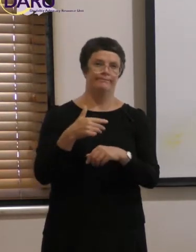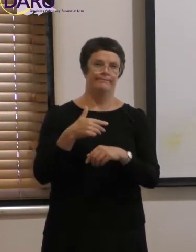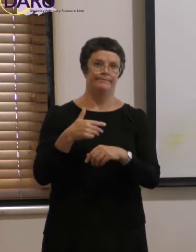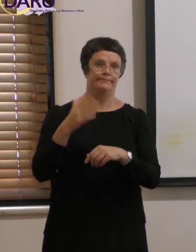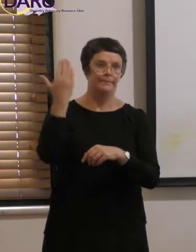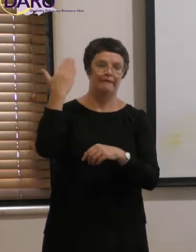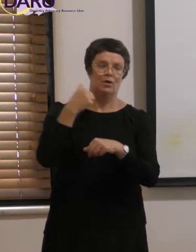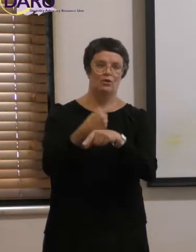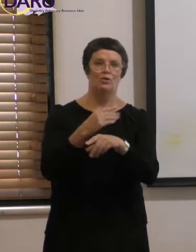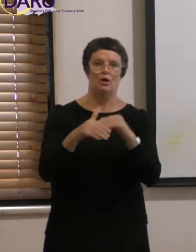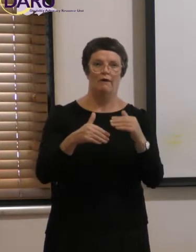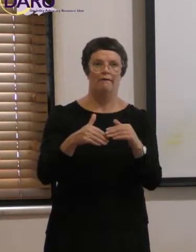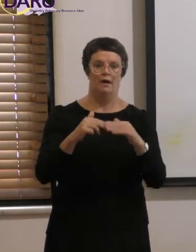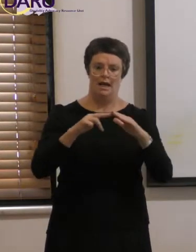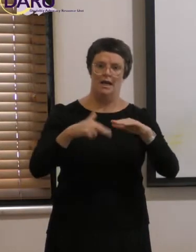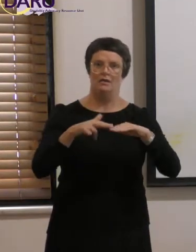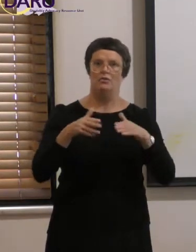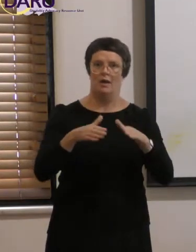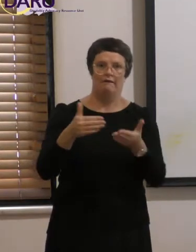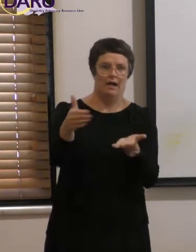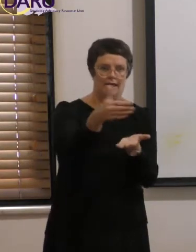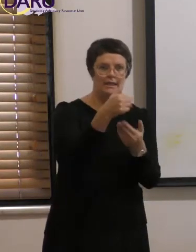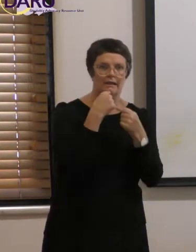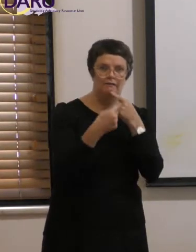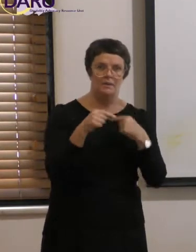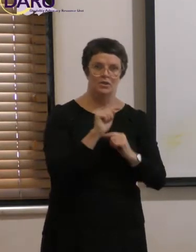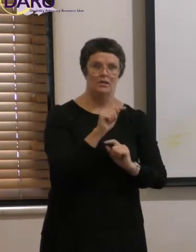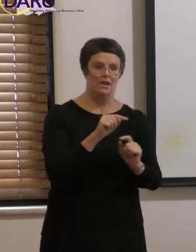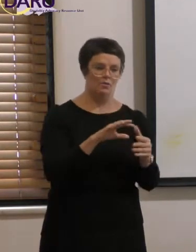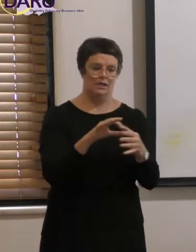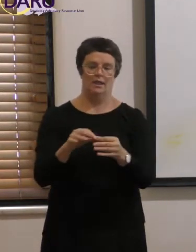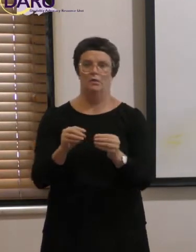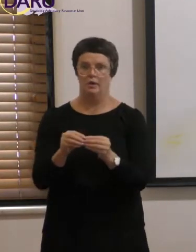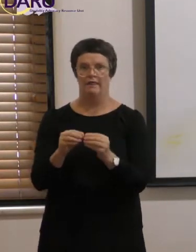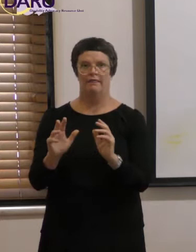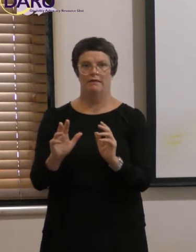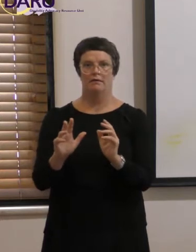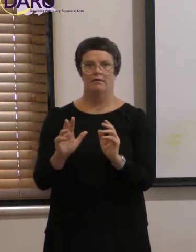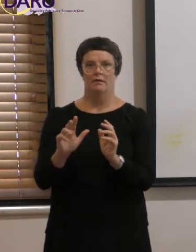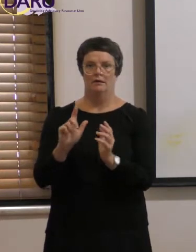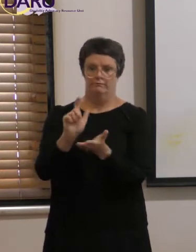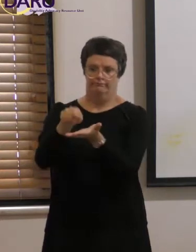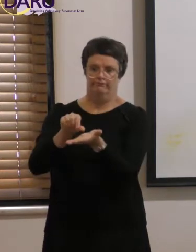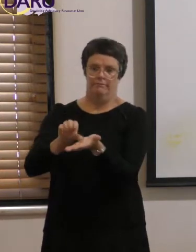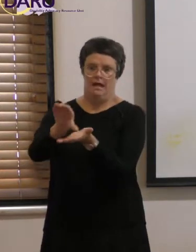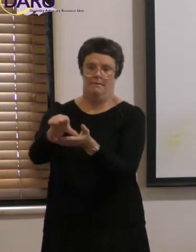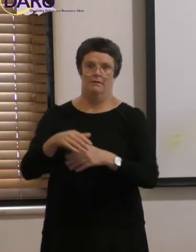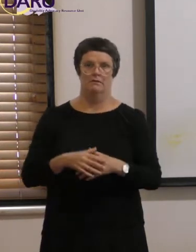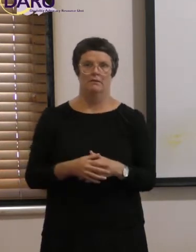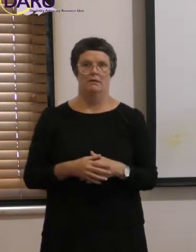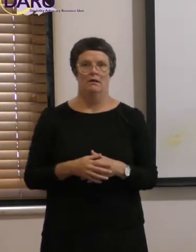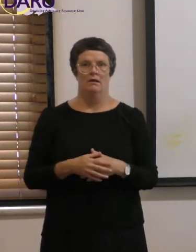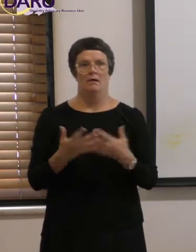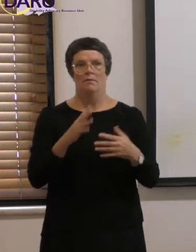about developing a disability loading and more funding. But there's been no articulation of what they're going to do that is different with that